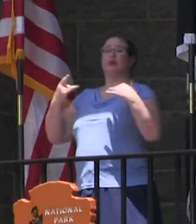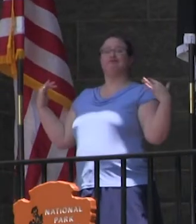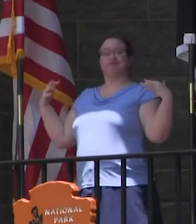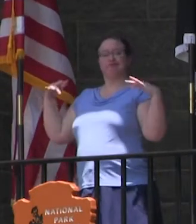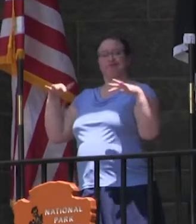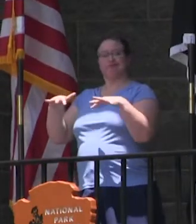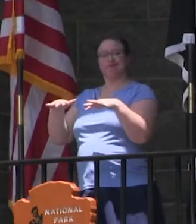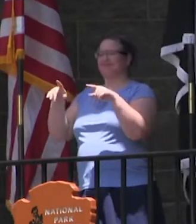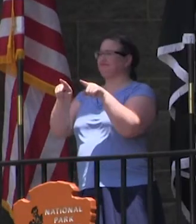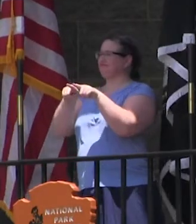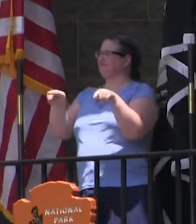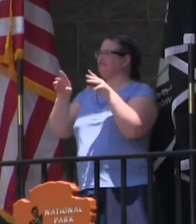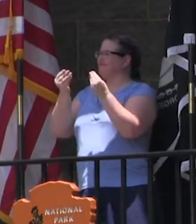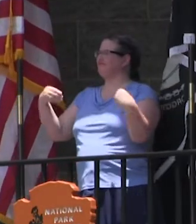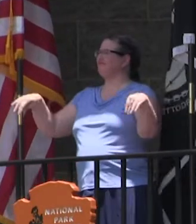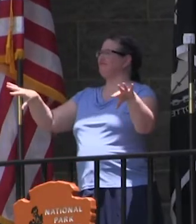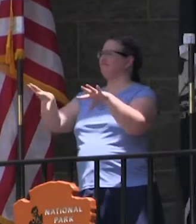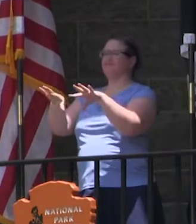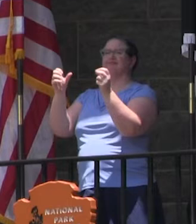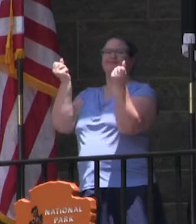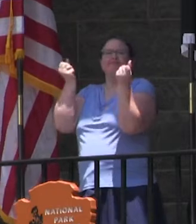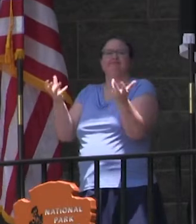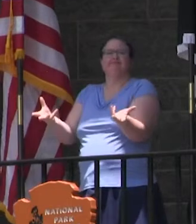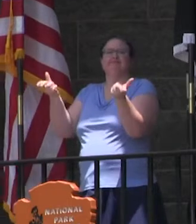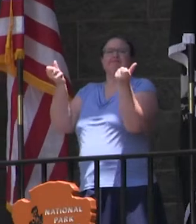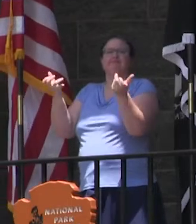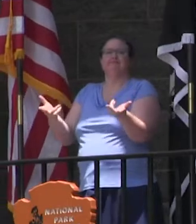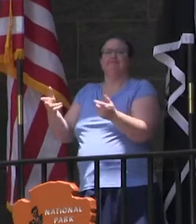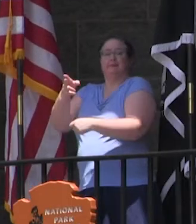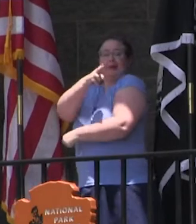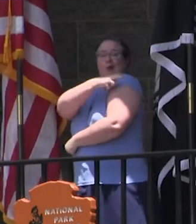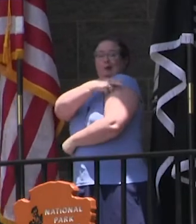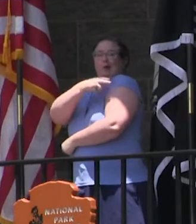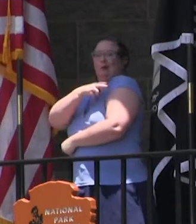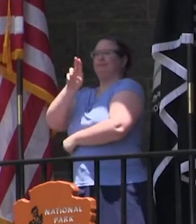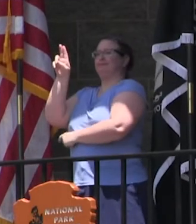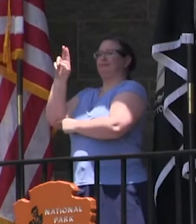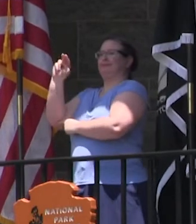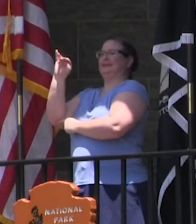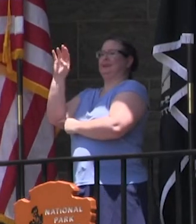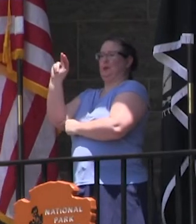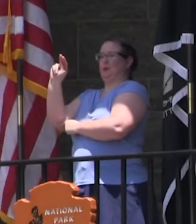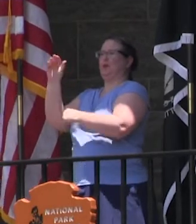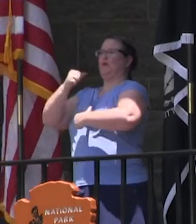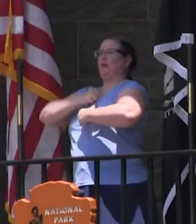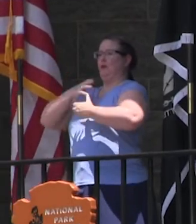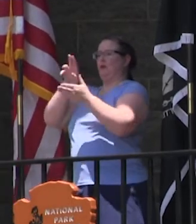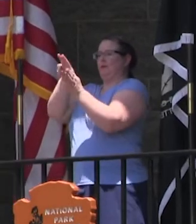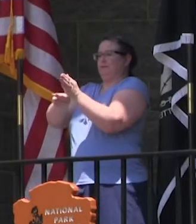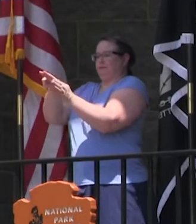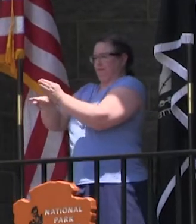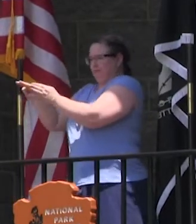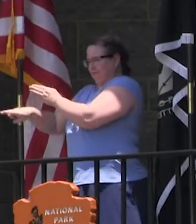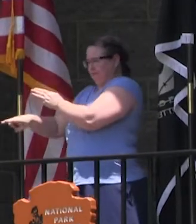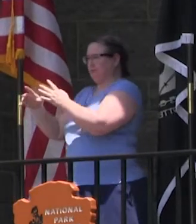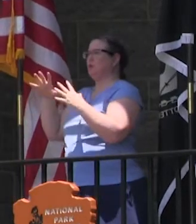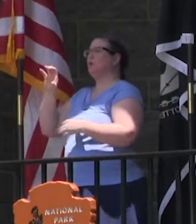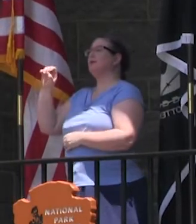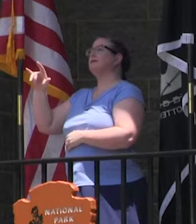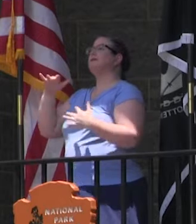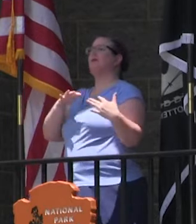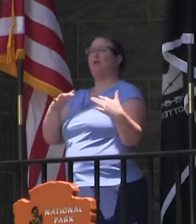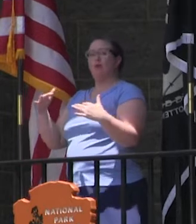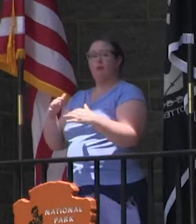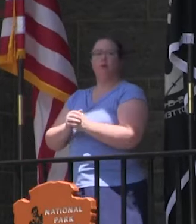hallowed ground on which so many Union soldiers were buried during the Civil War. In the years